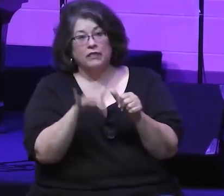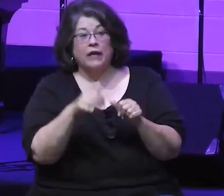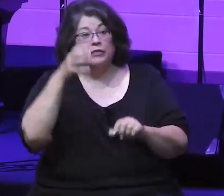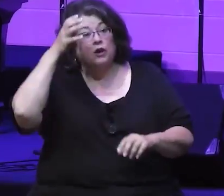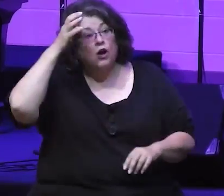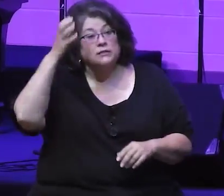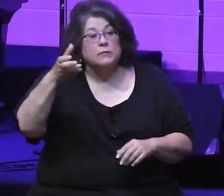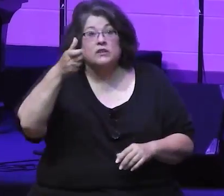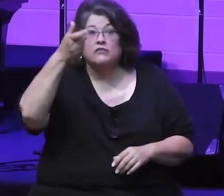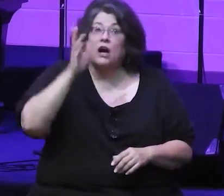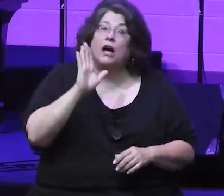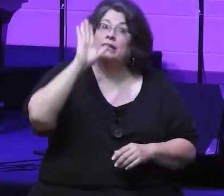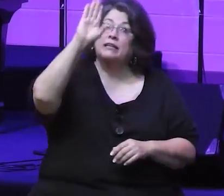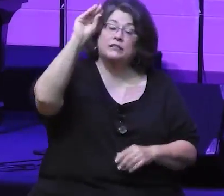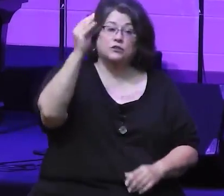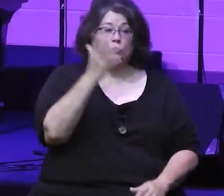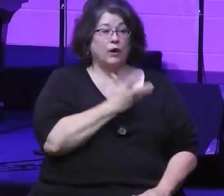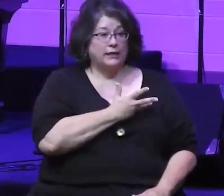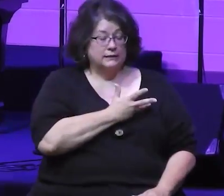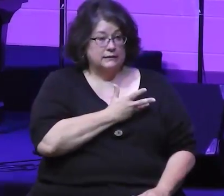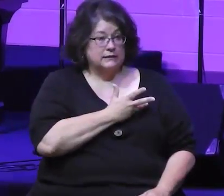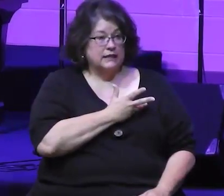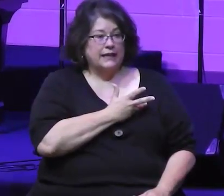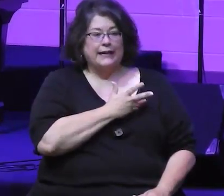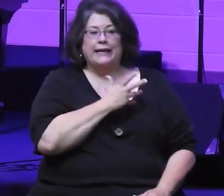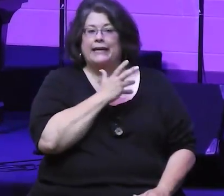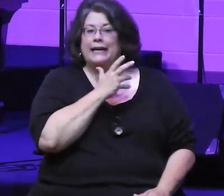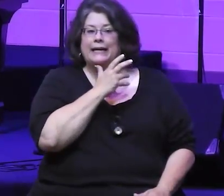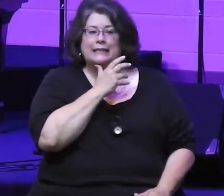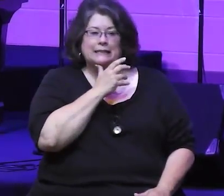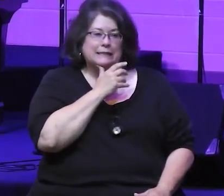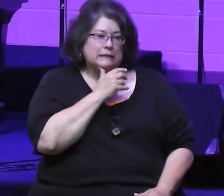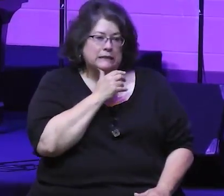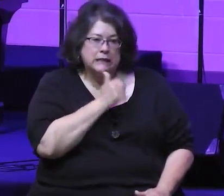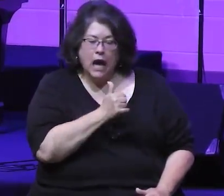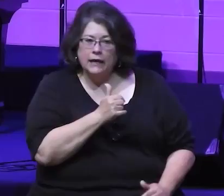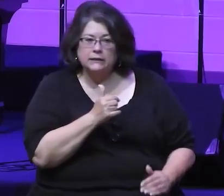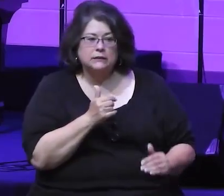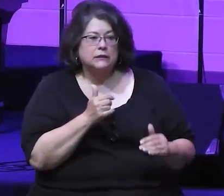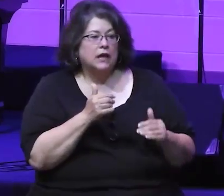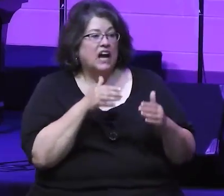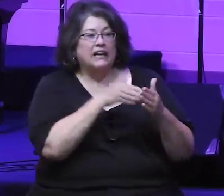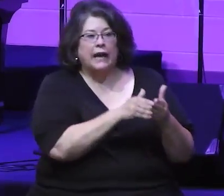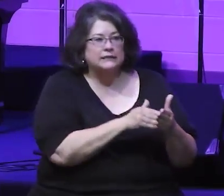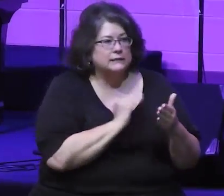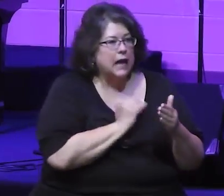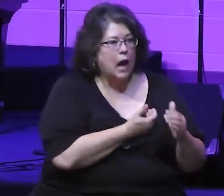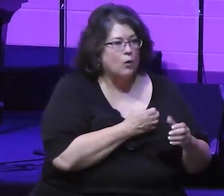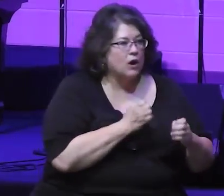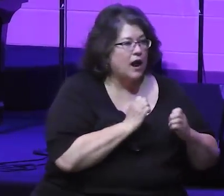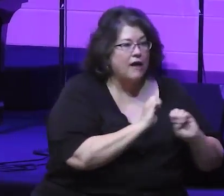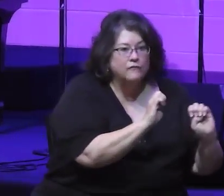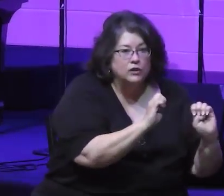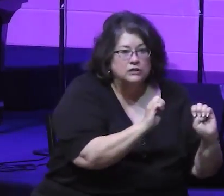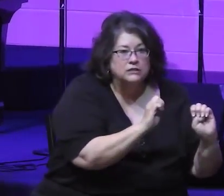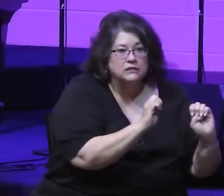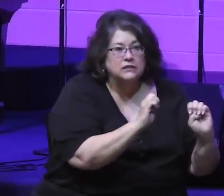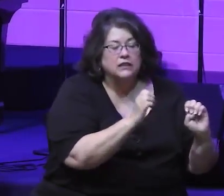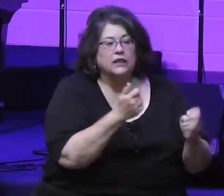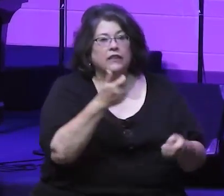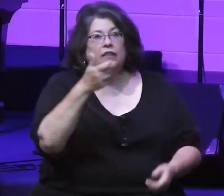God's grace is not opposed to our effort. The concept of God's grace is opposed to our